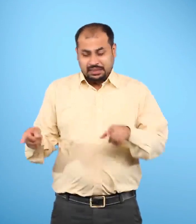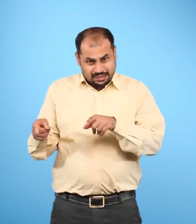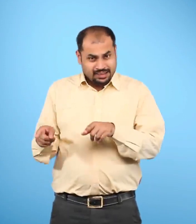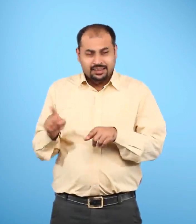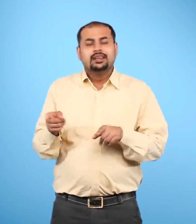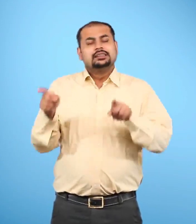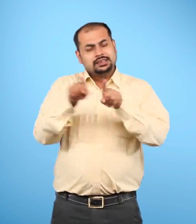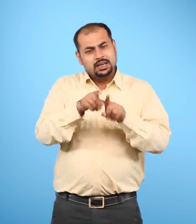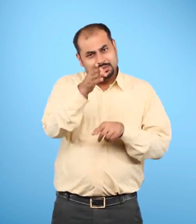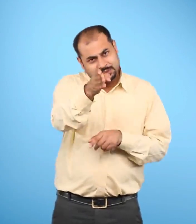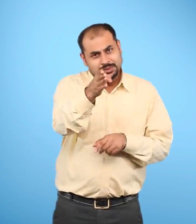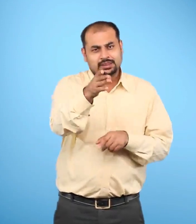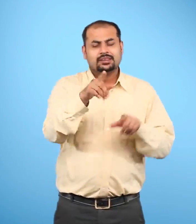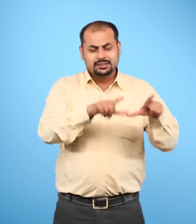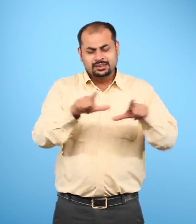You too make a tile this way.